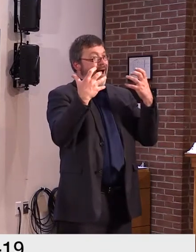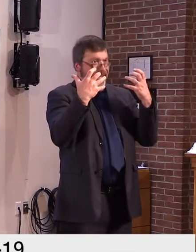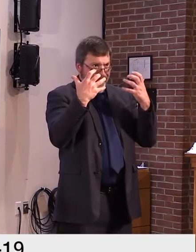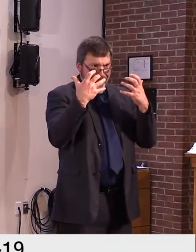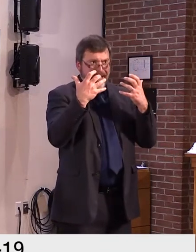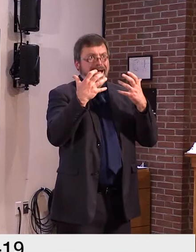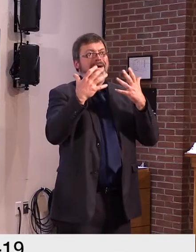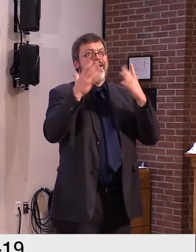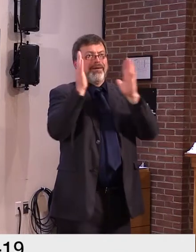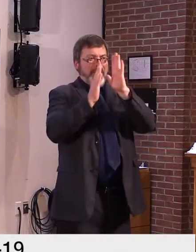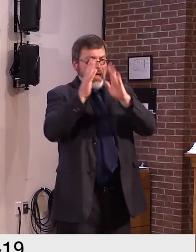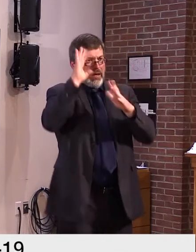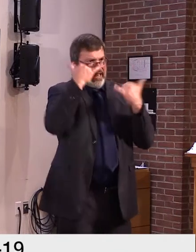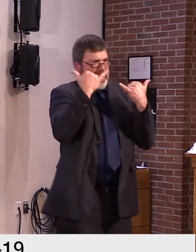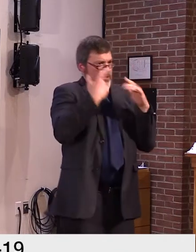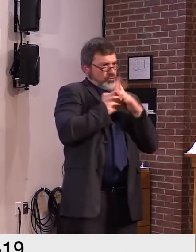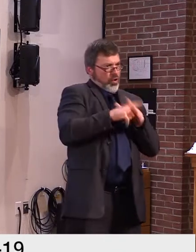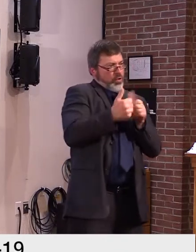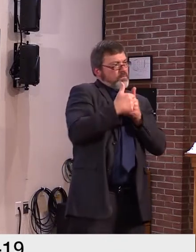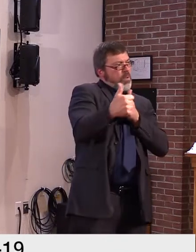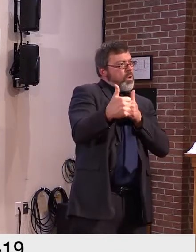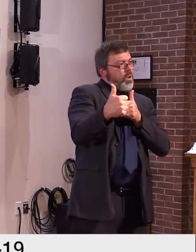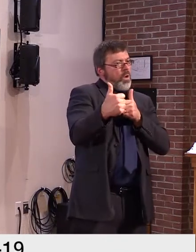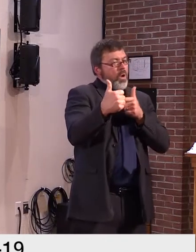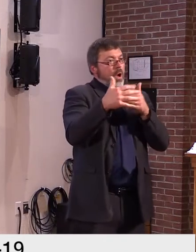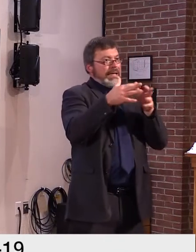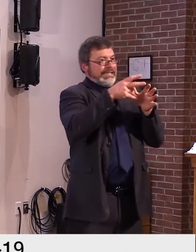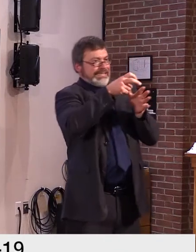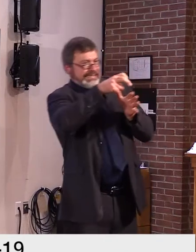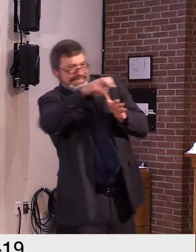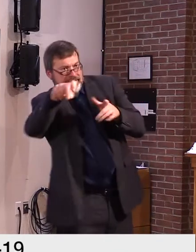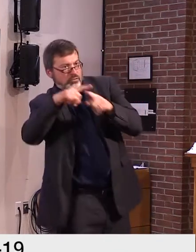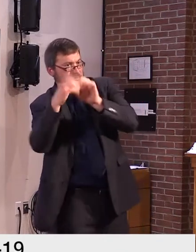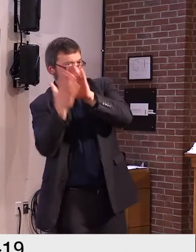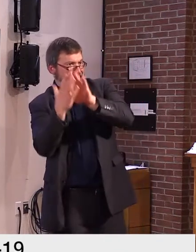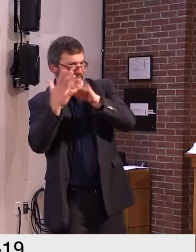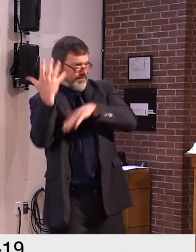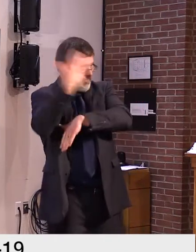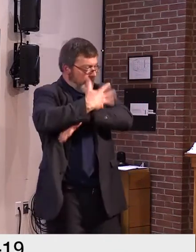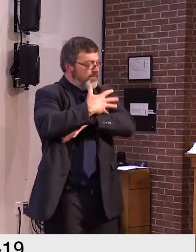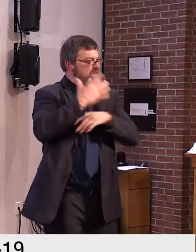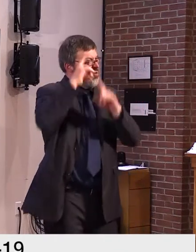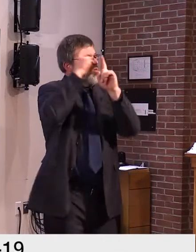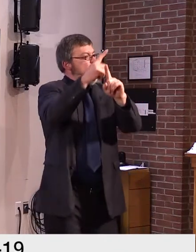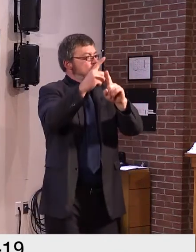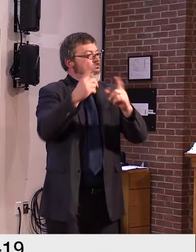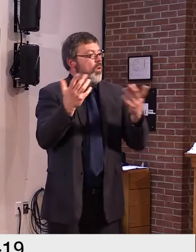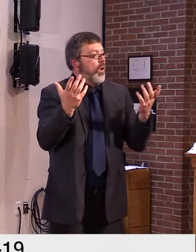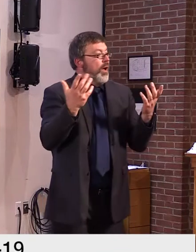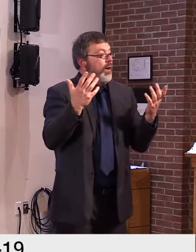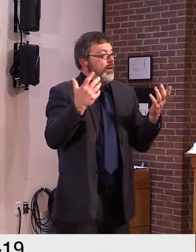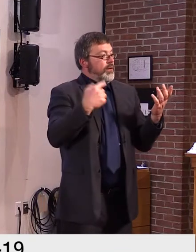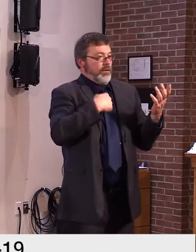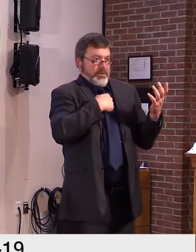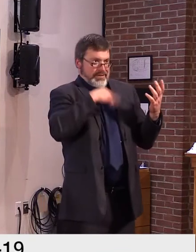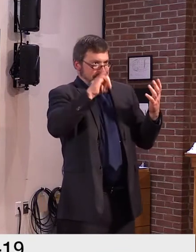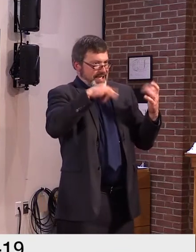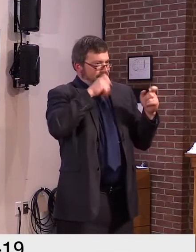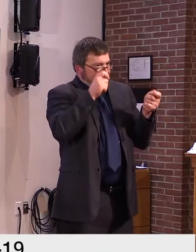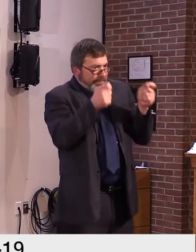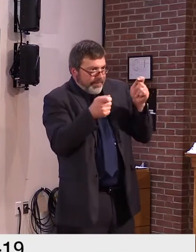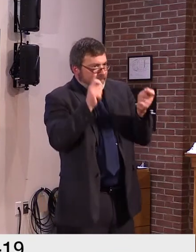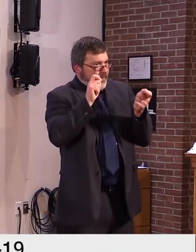more or fewer in-person days due to circumstances on the ground, we'll be as flexible as possible. So